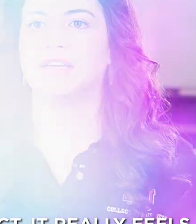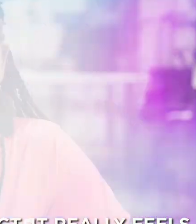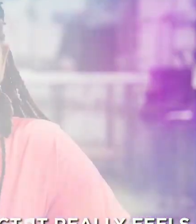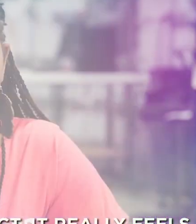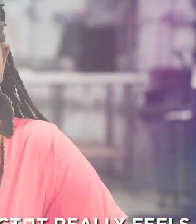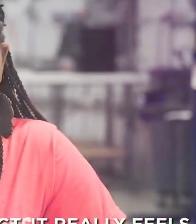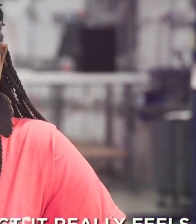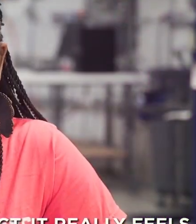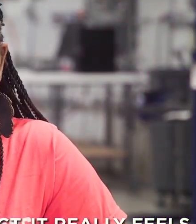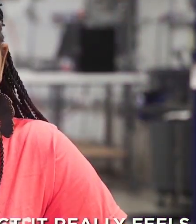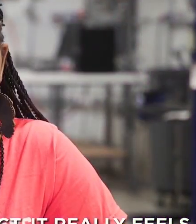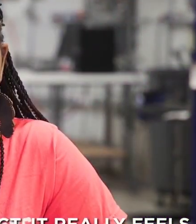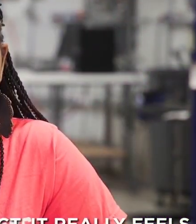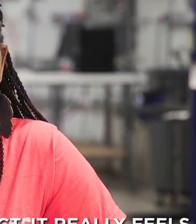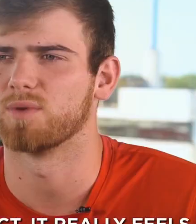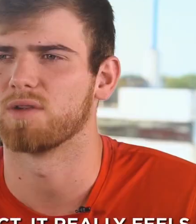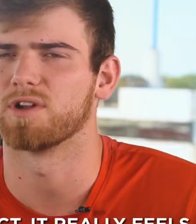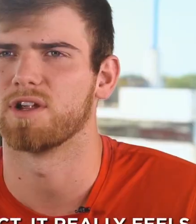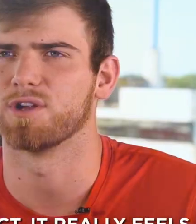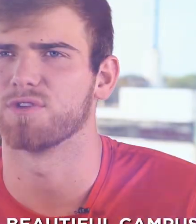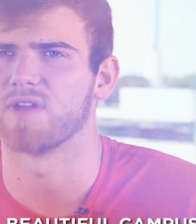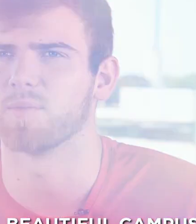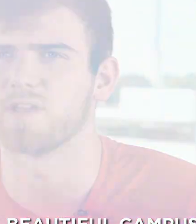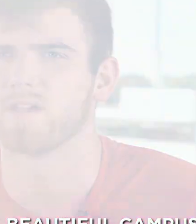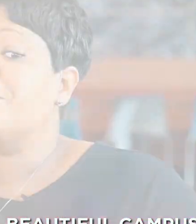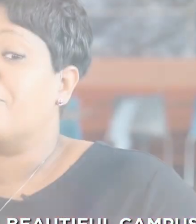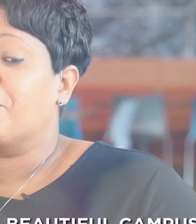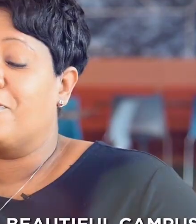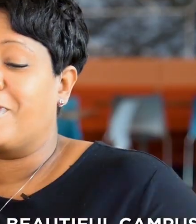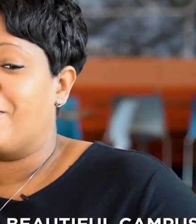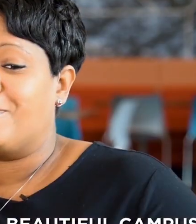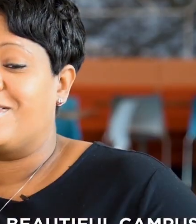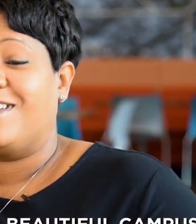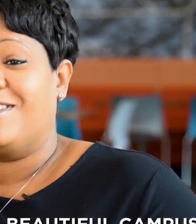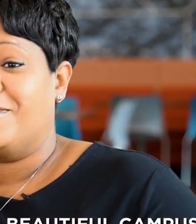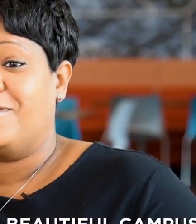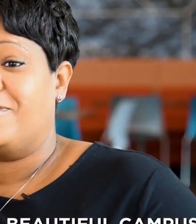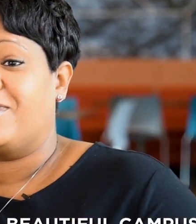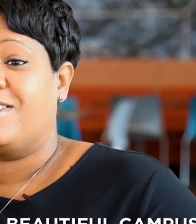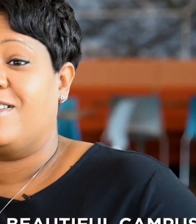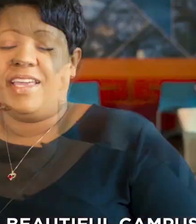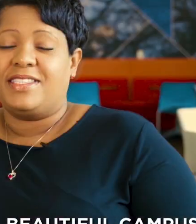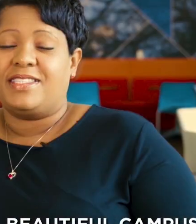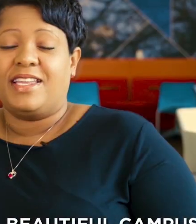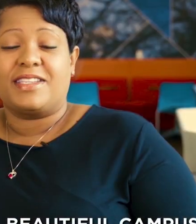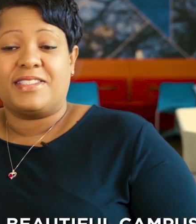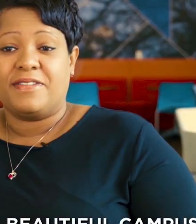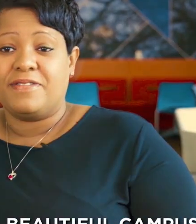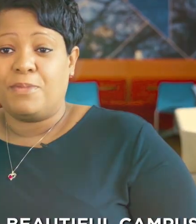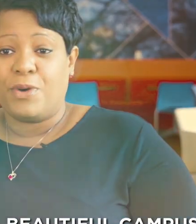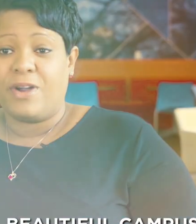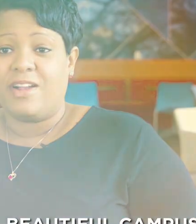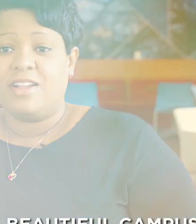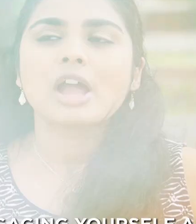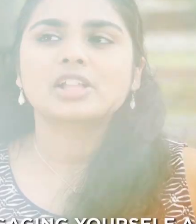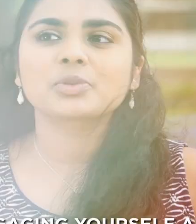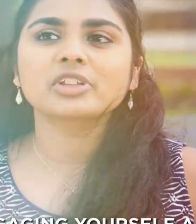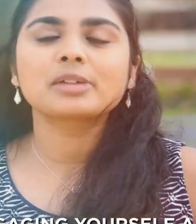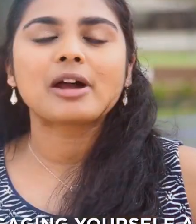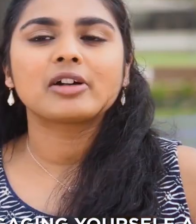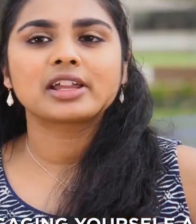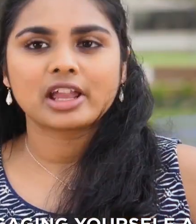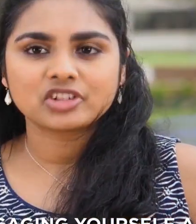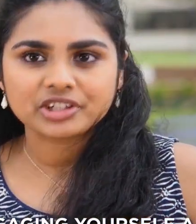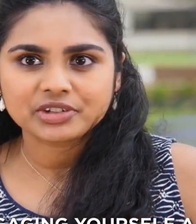an impact. It really feels like home. Whenever you're here, your family. It's a beautiful campus. I love the aesthetics of Lamar.